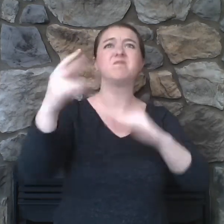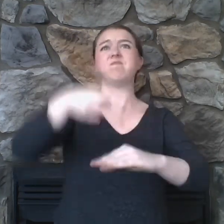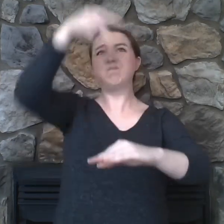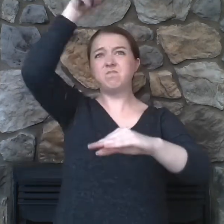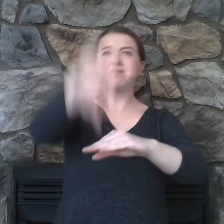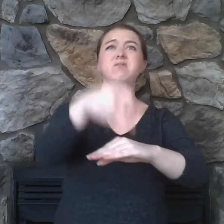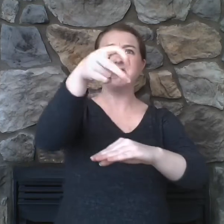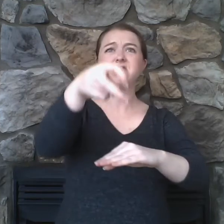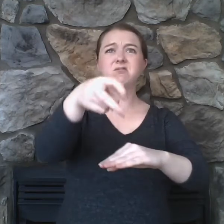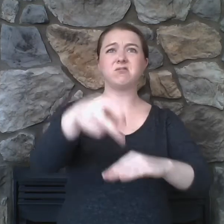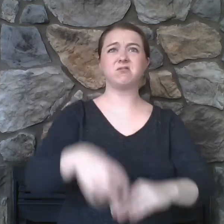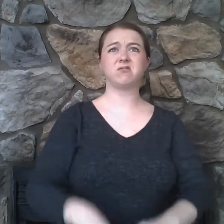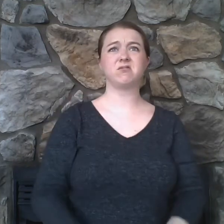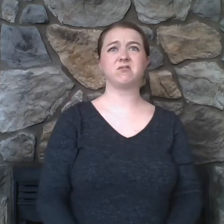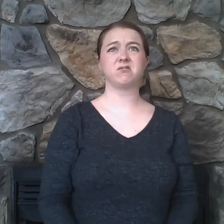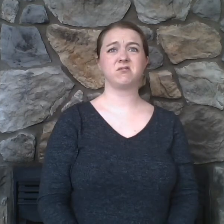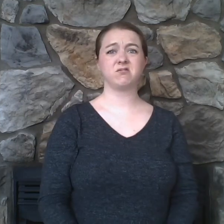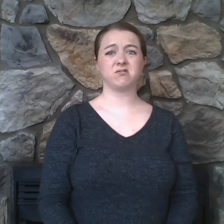thump.